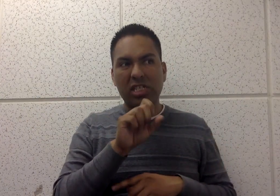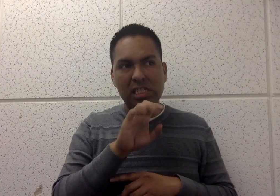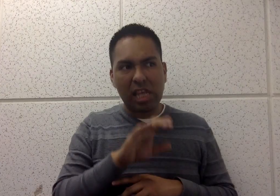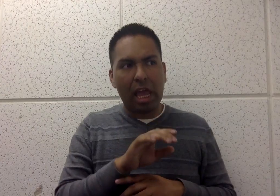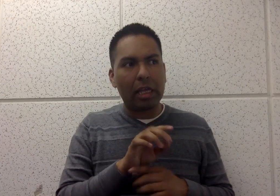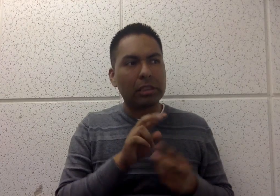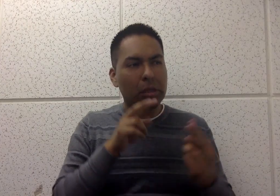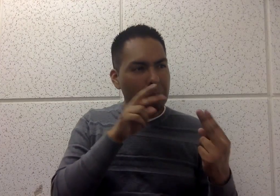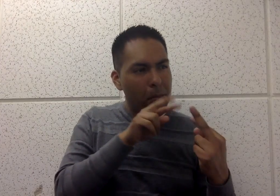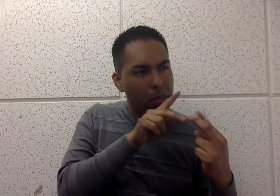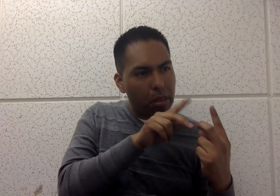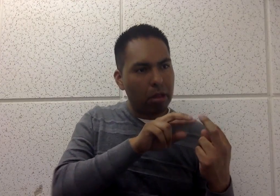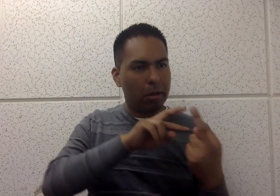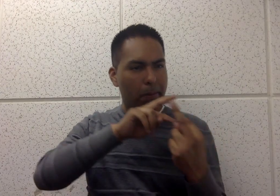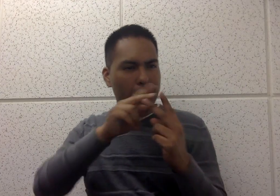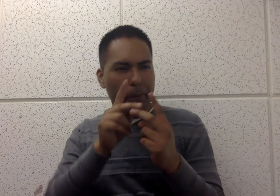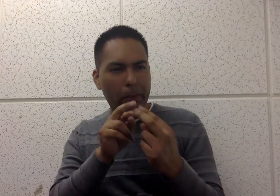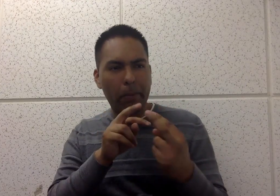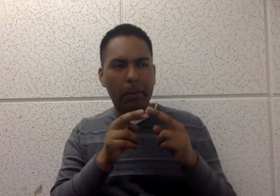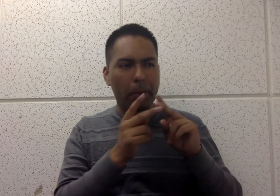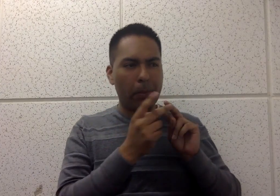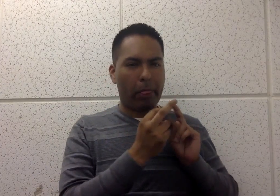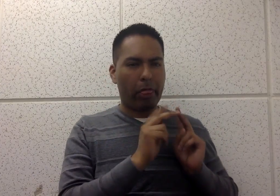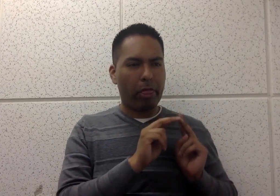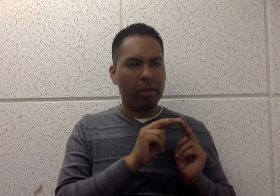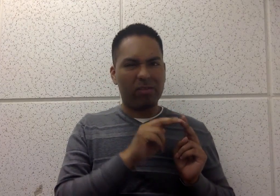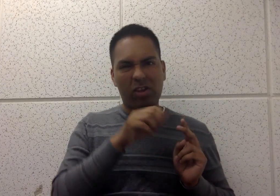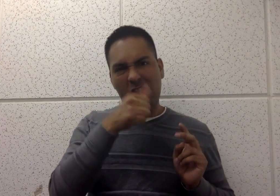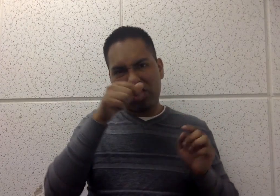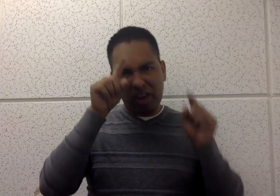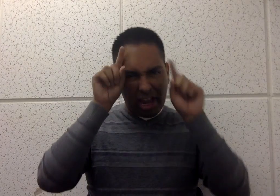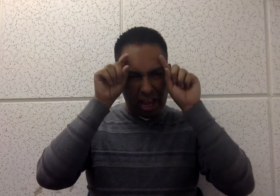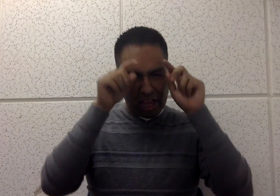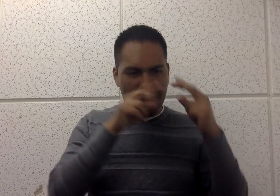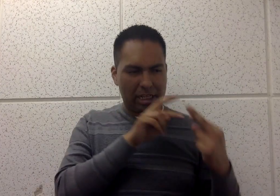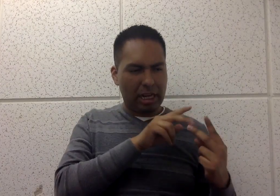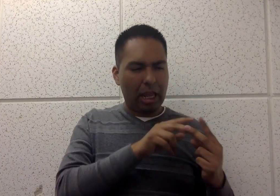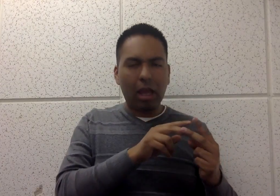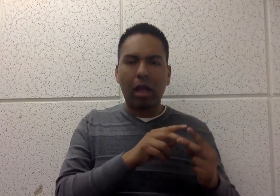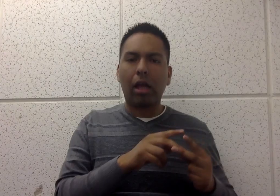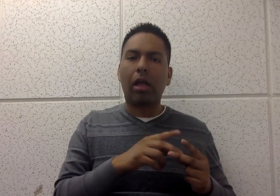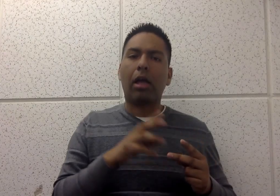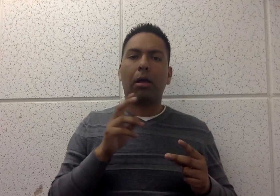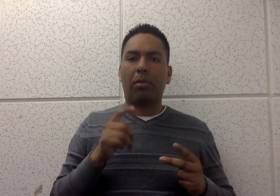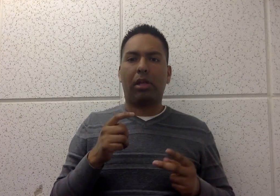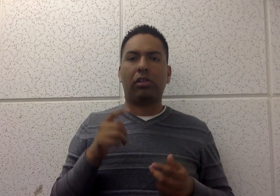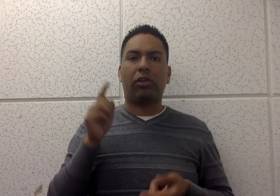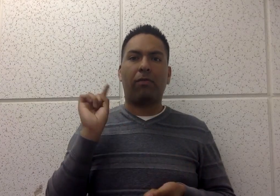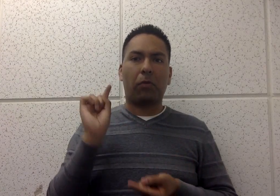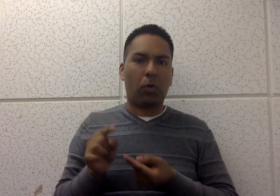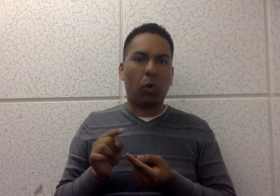likely to meet fewer foragers just because there are fewer other foragers there to meet. So this is the kind of rule